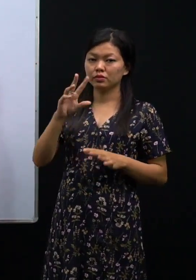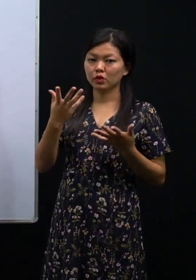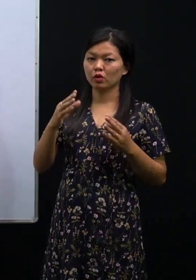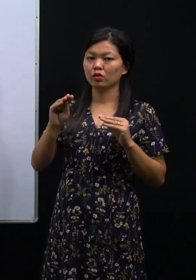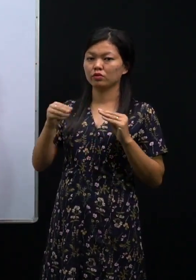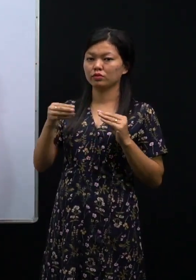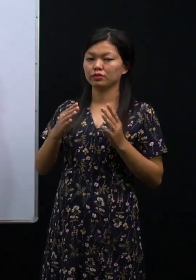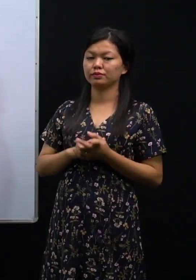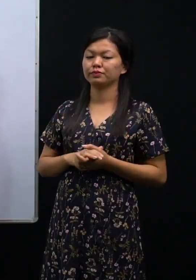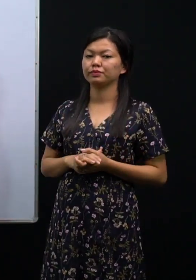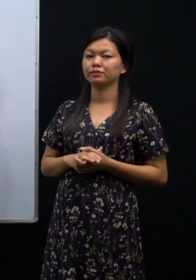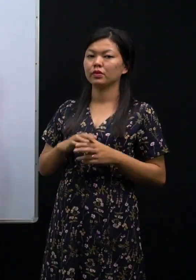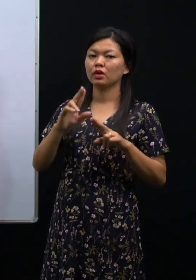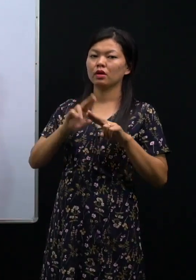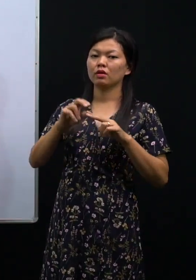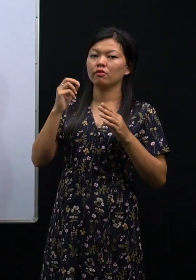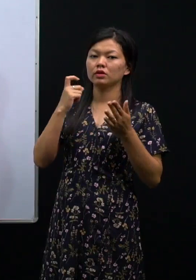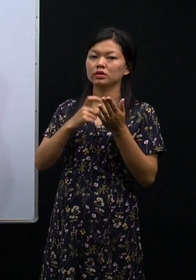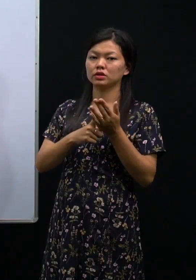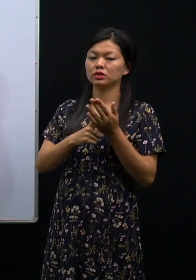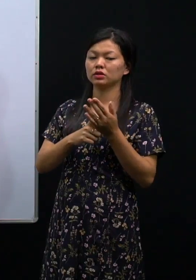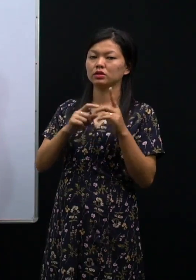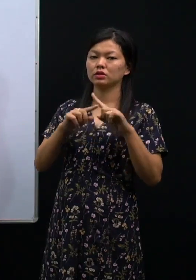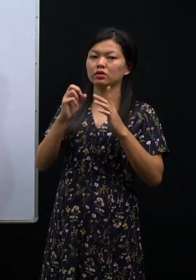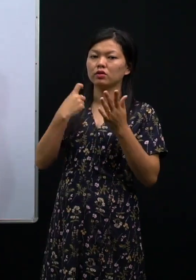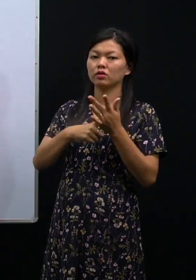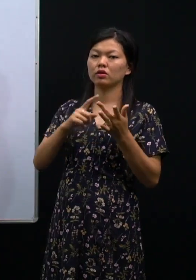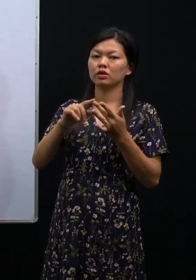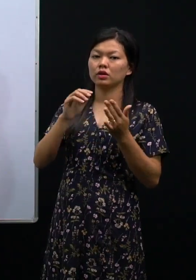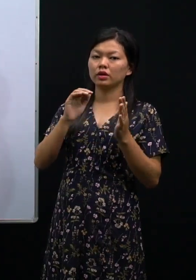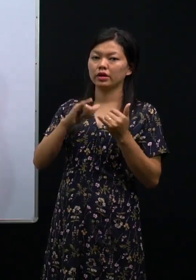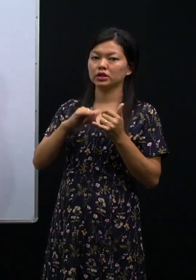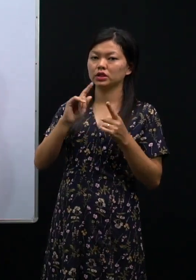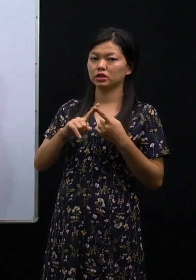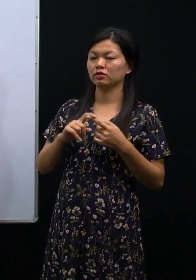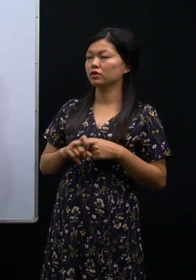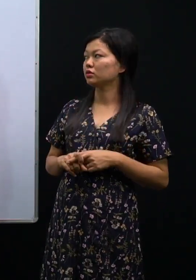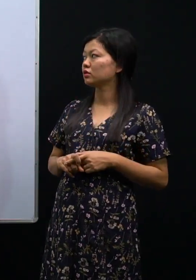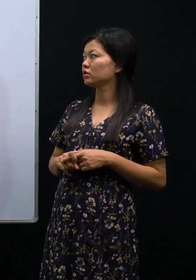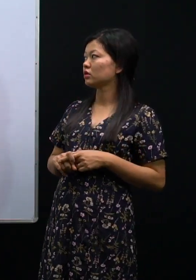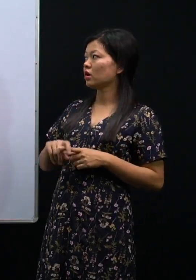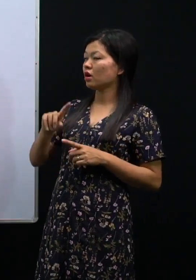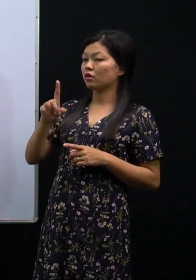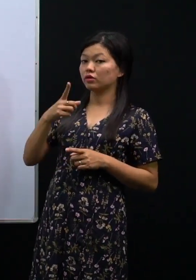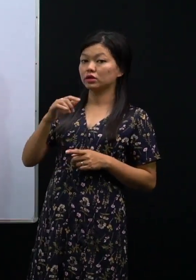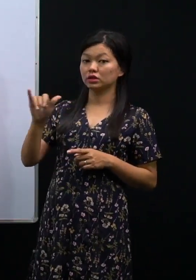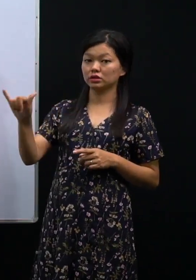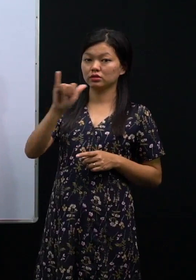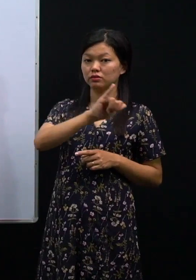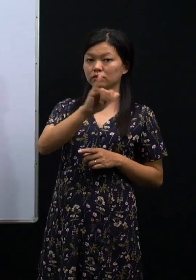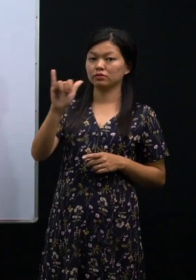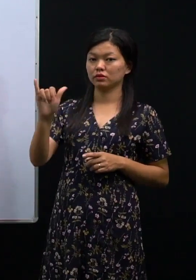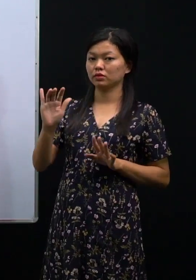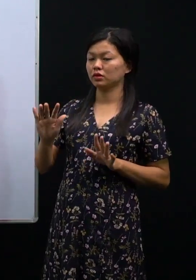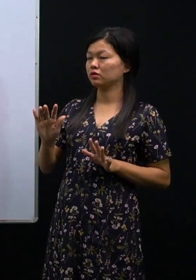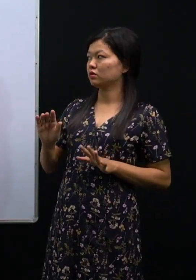product terms, okay, that's called factorize. Now look at here, first what I told you, taking common, first sure, there's no minus sign